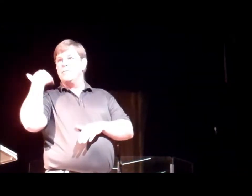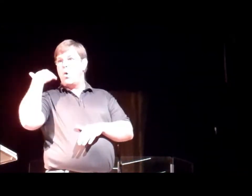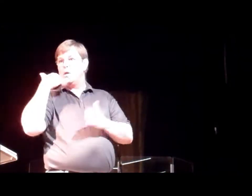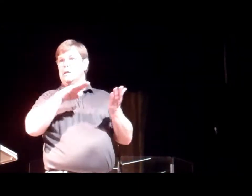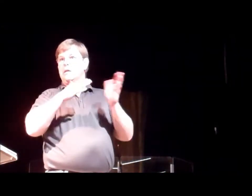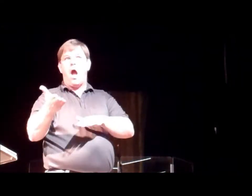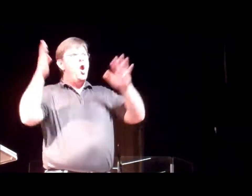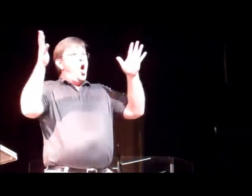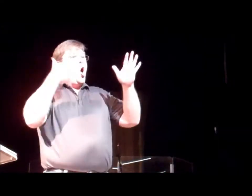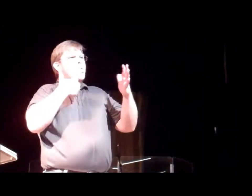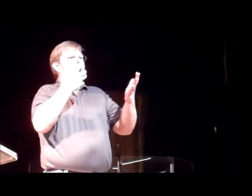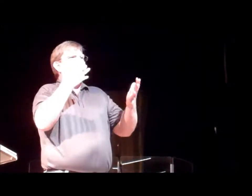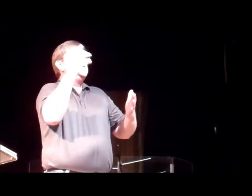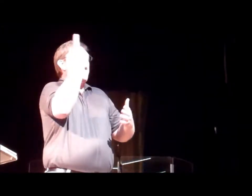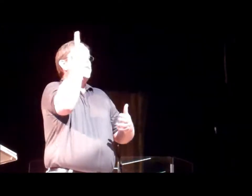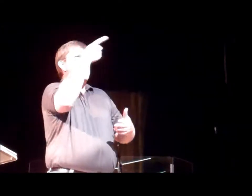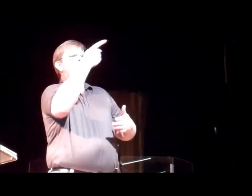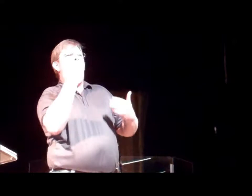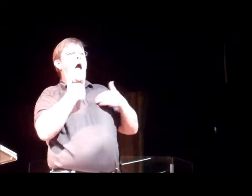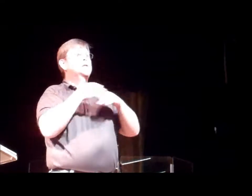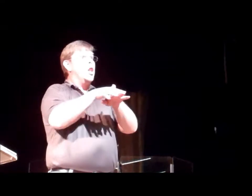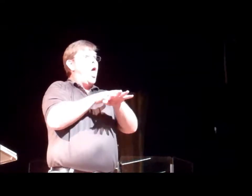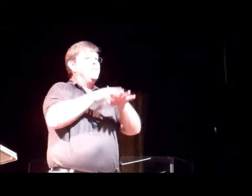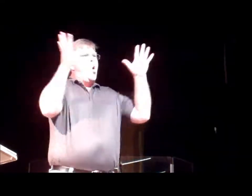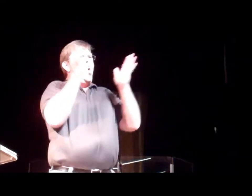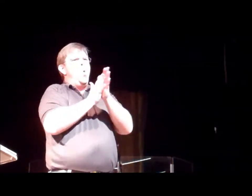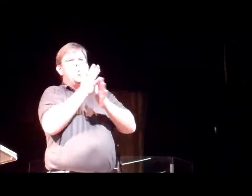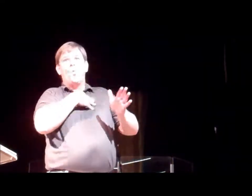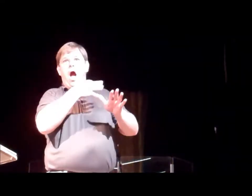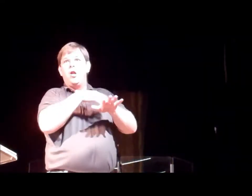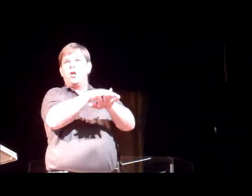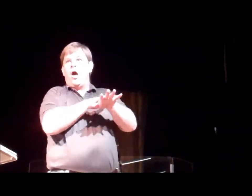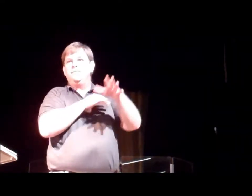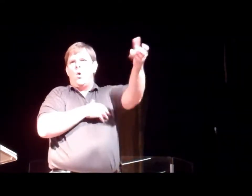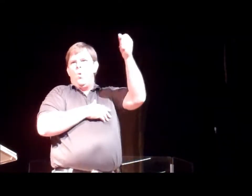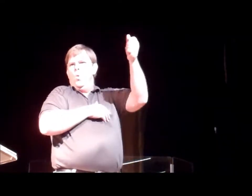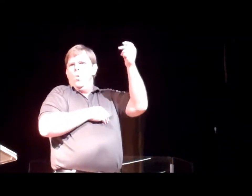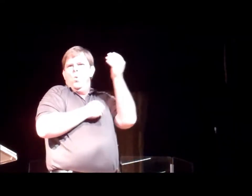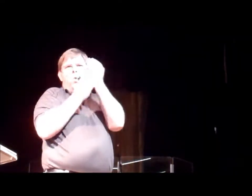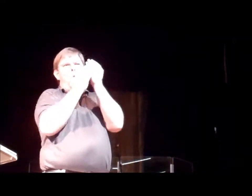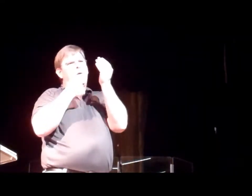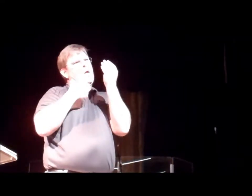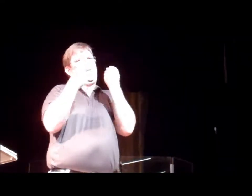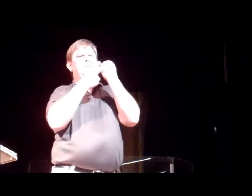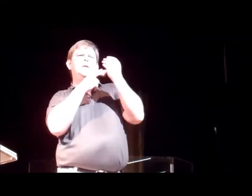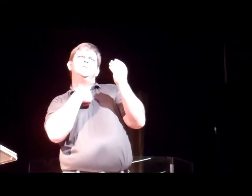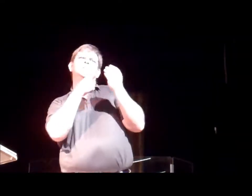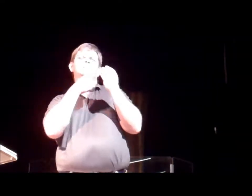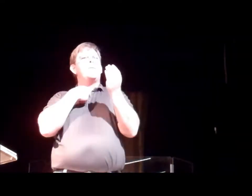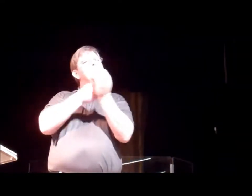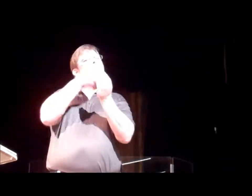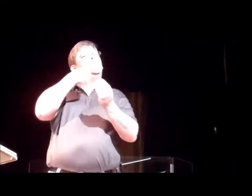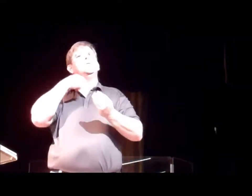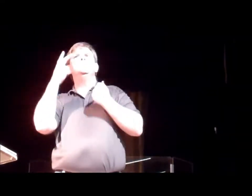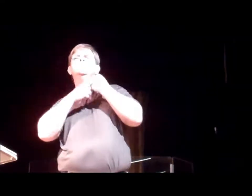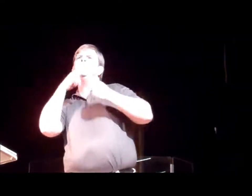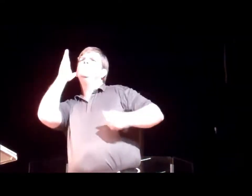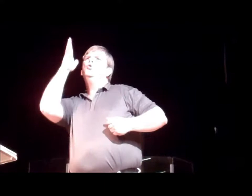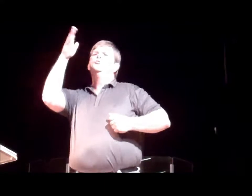If you can imagine Michael Jackson, before he died, somebody was willing to spend money to save one of his gloves